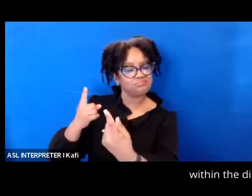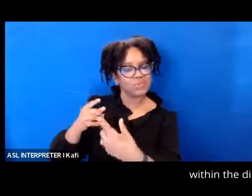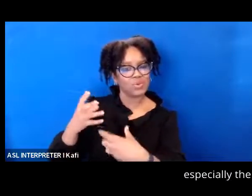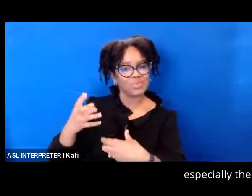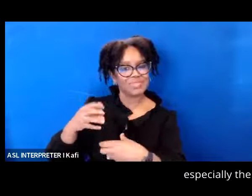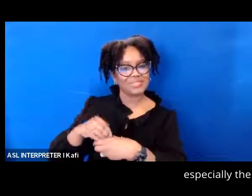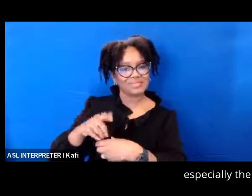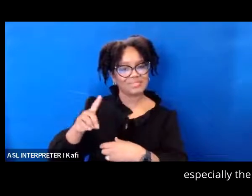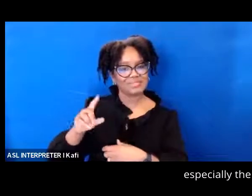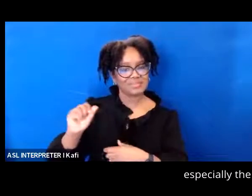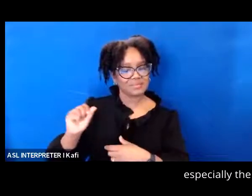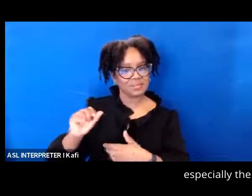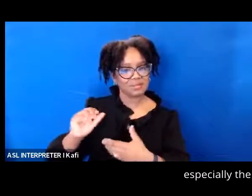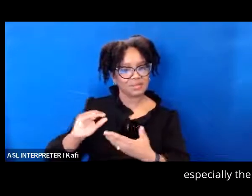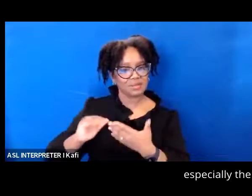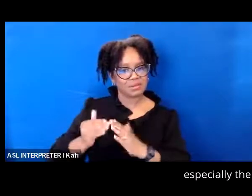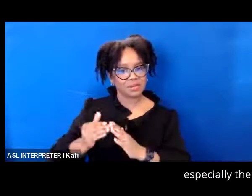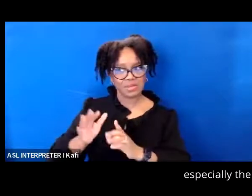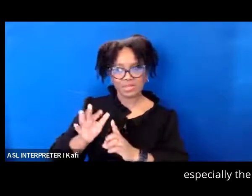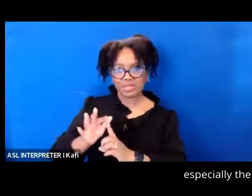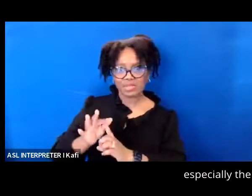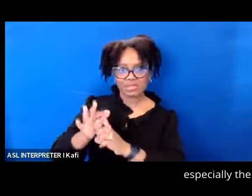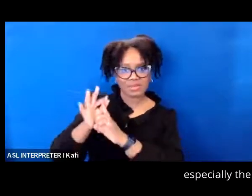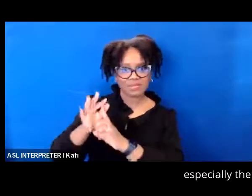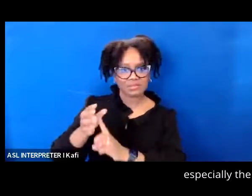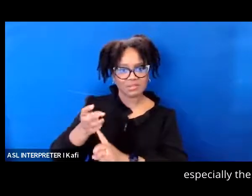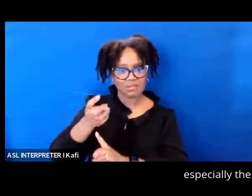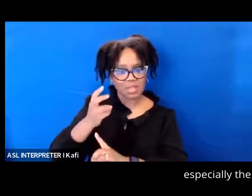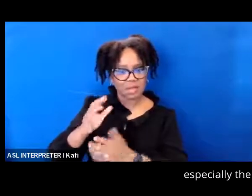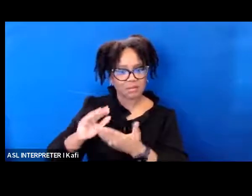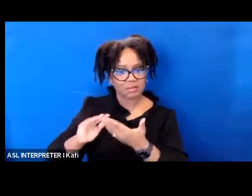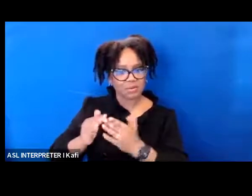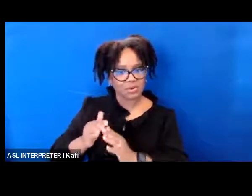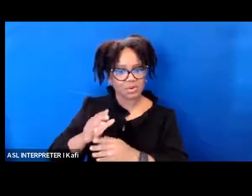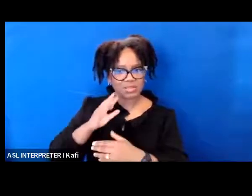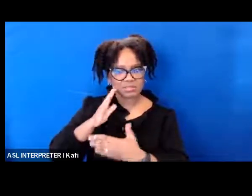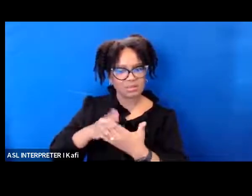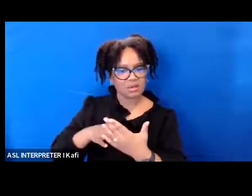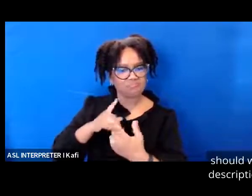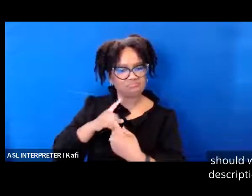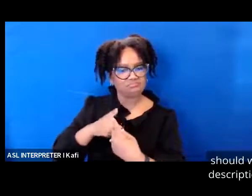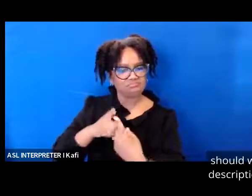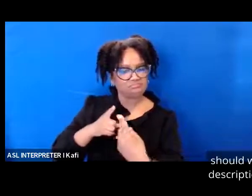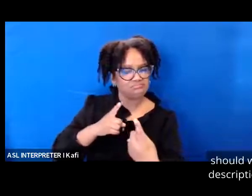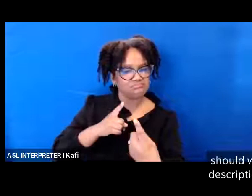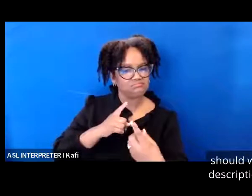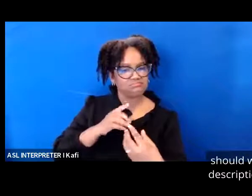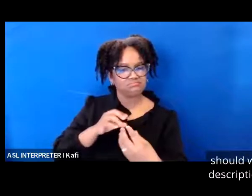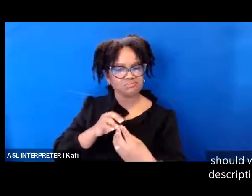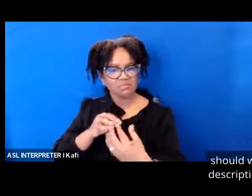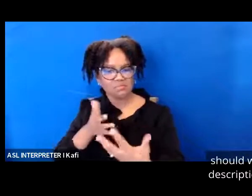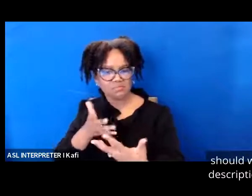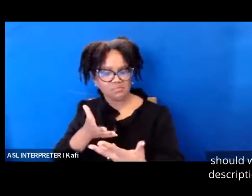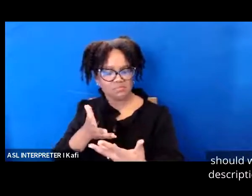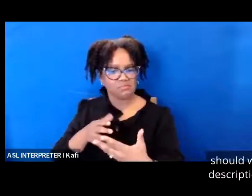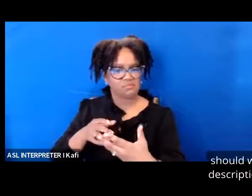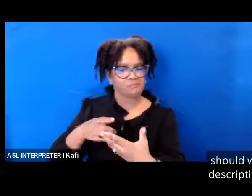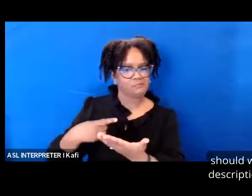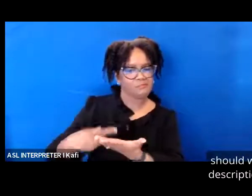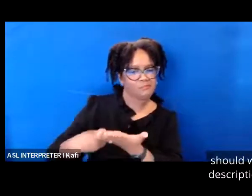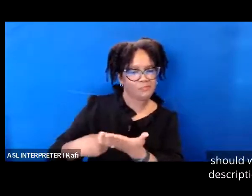community especially the blind community of should we be providing